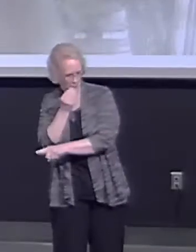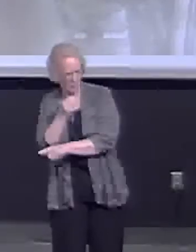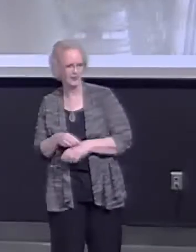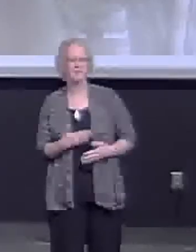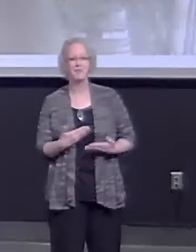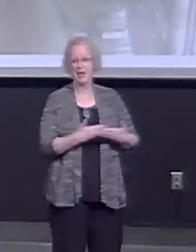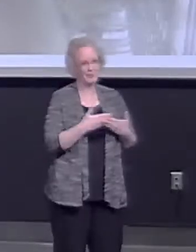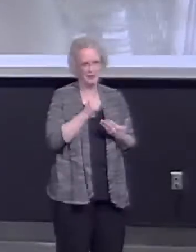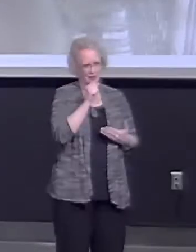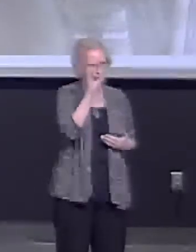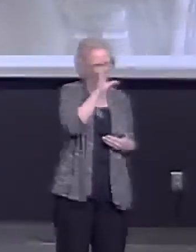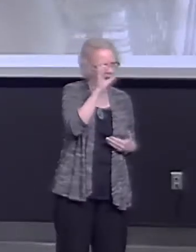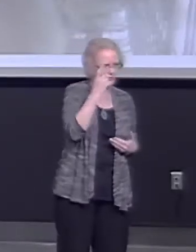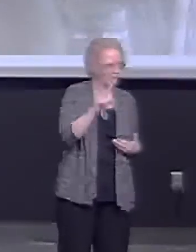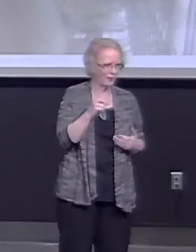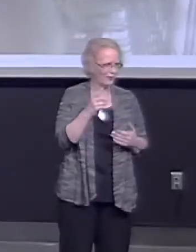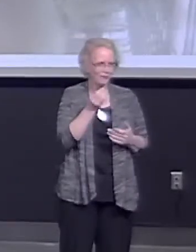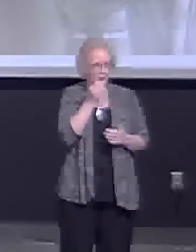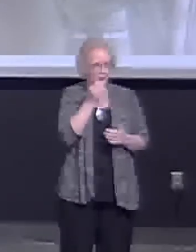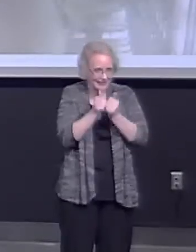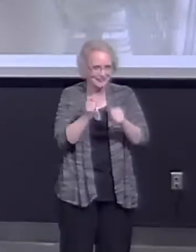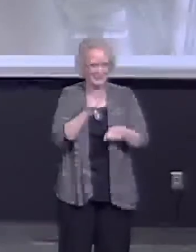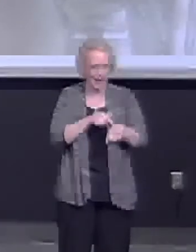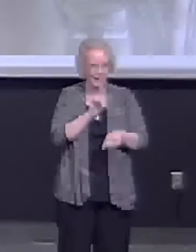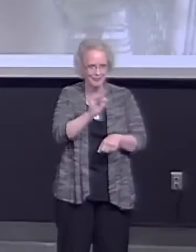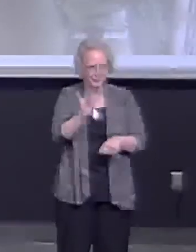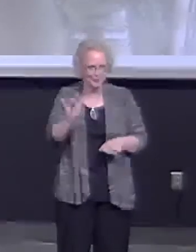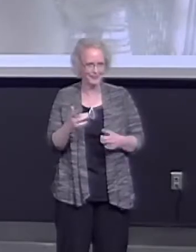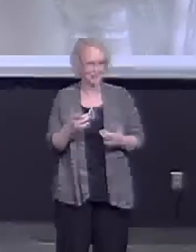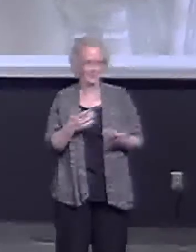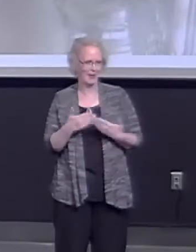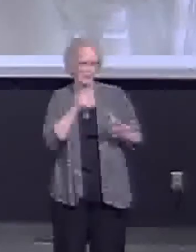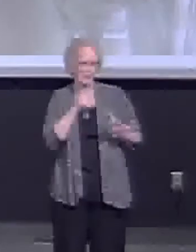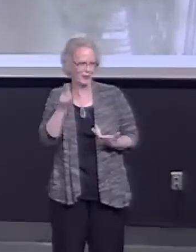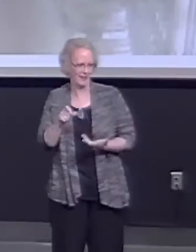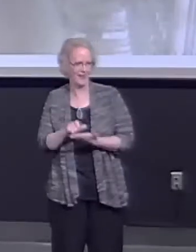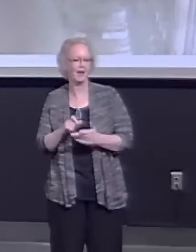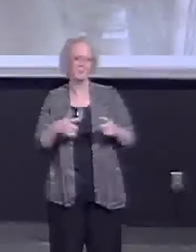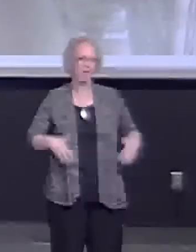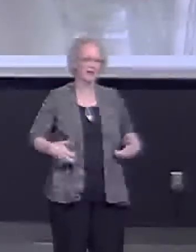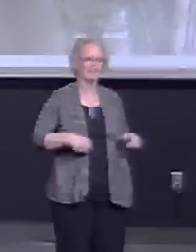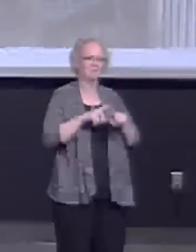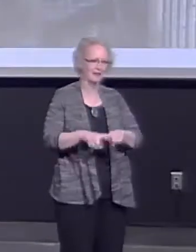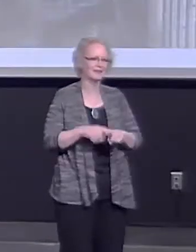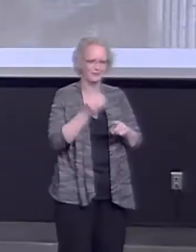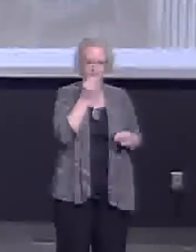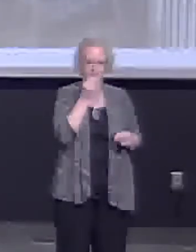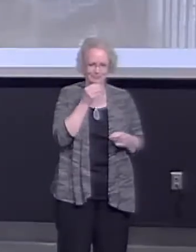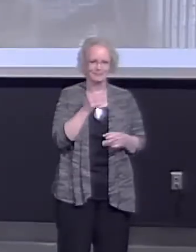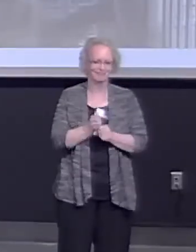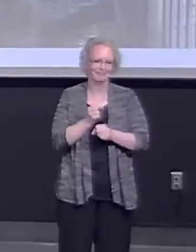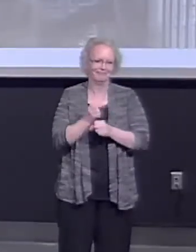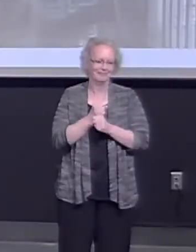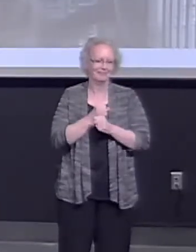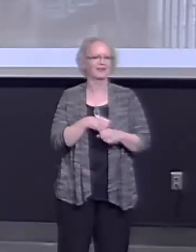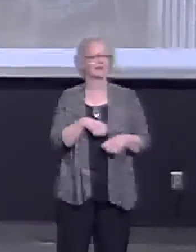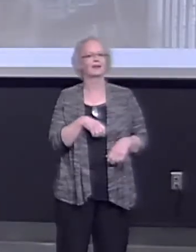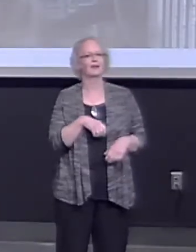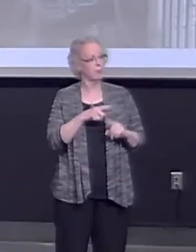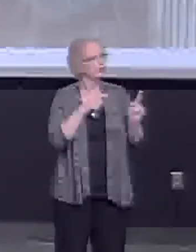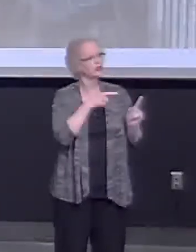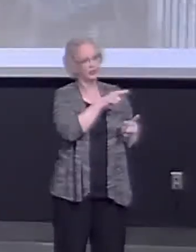reward necessarily. So, but she ultimately learned to play with two hands and was really good at